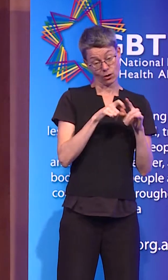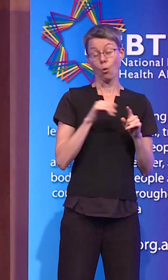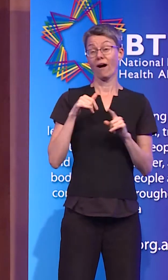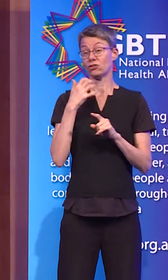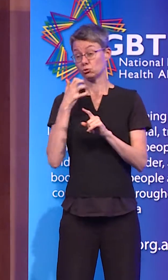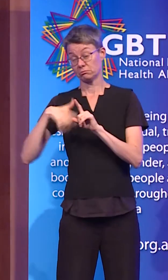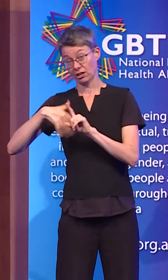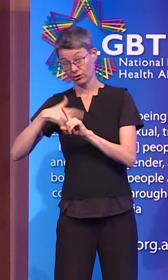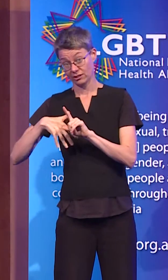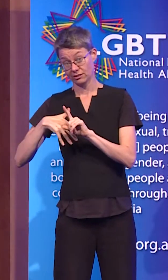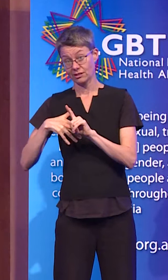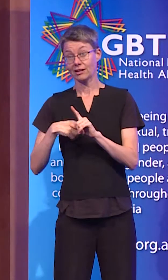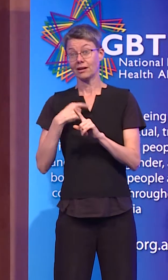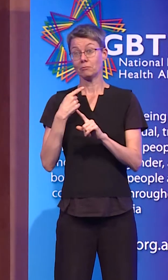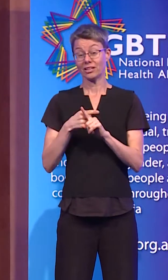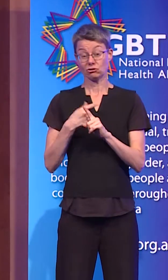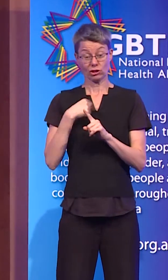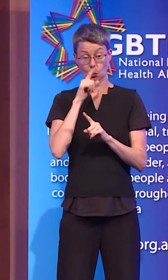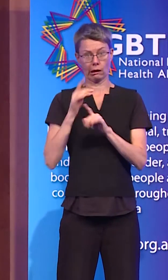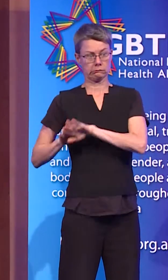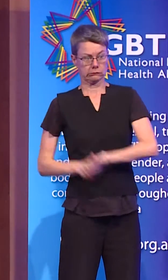Jewish background, but also just as unavoidable.